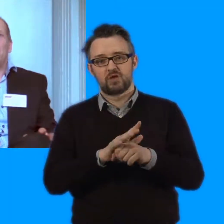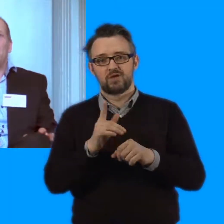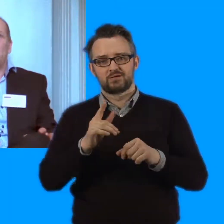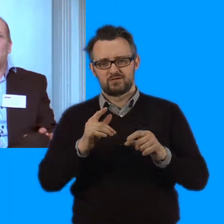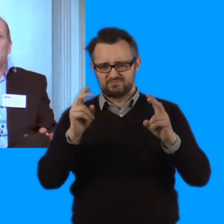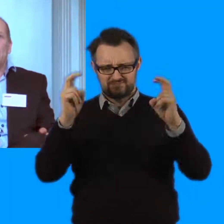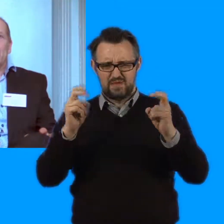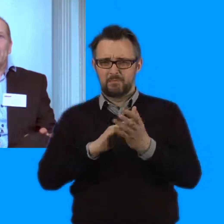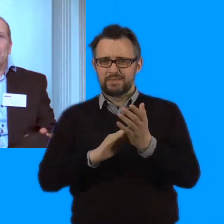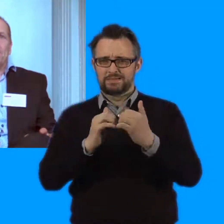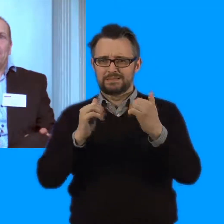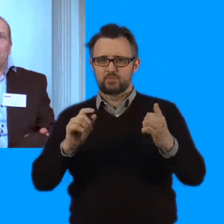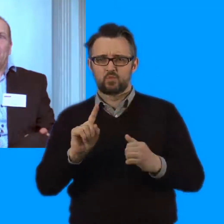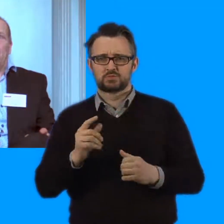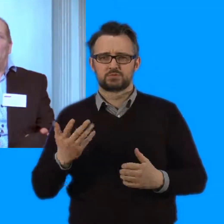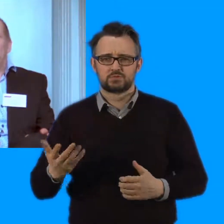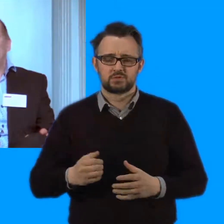in the definitions.